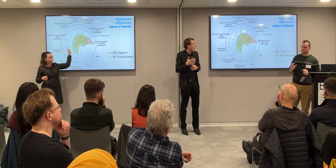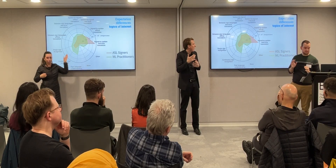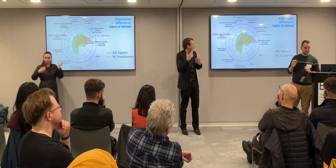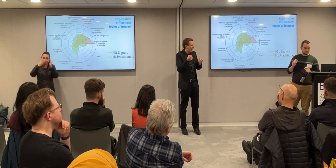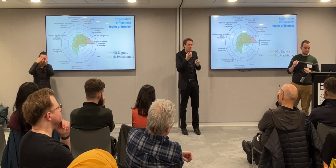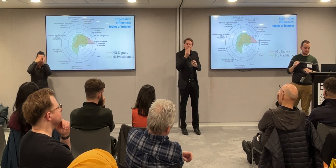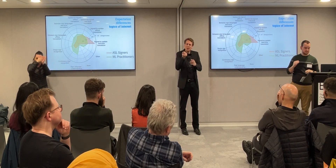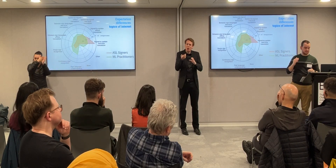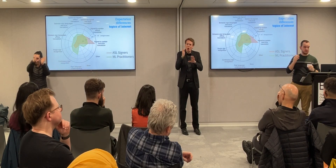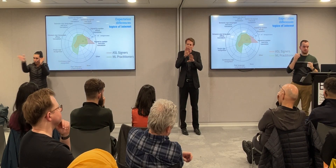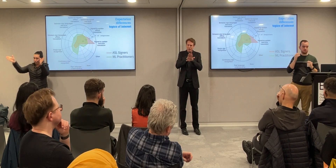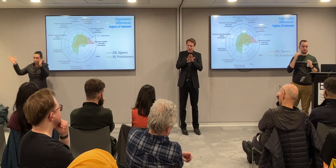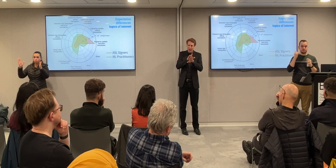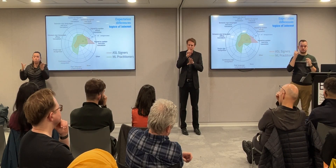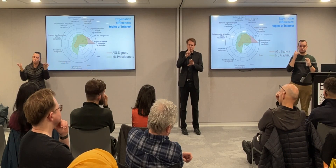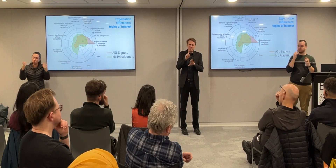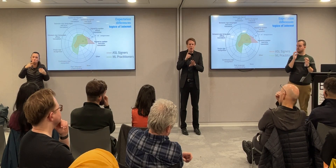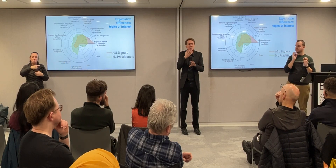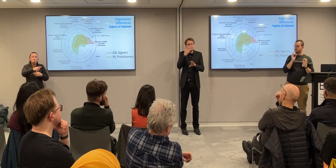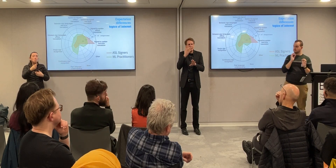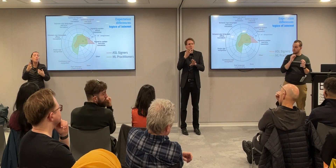diversion.